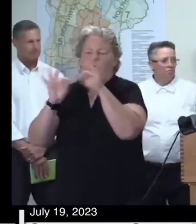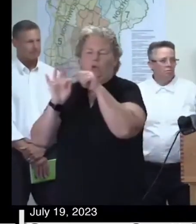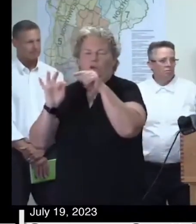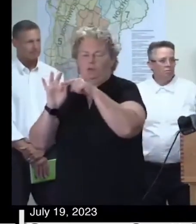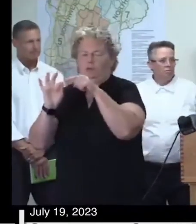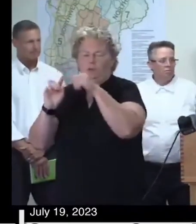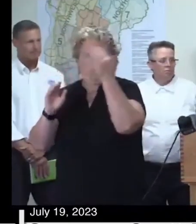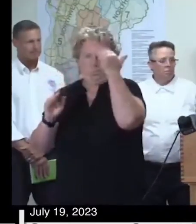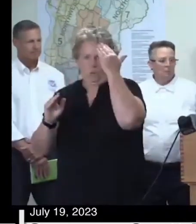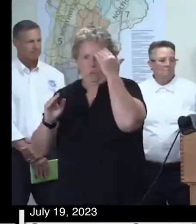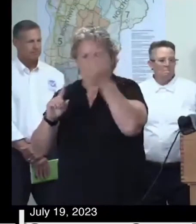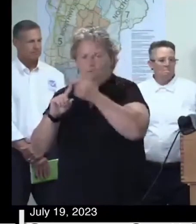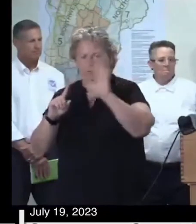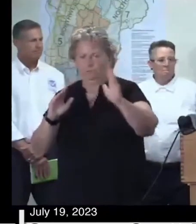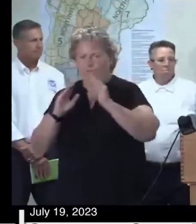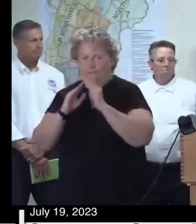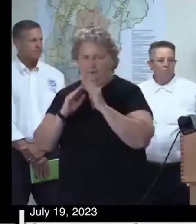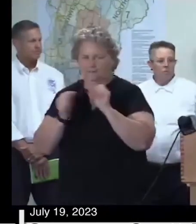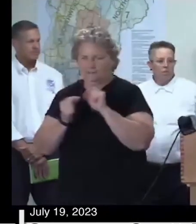in Marshfield. Okay.